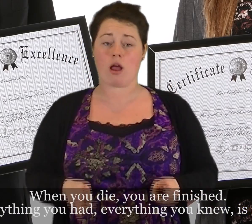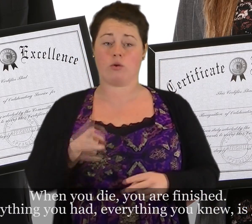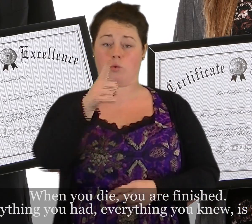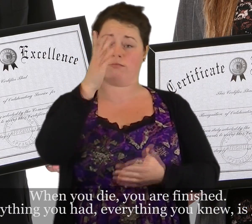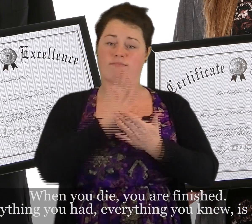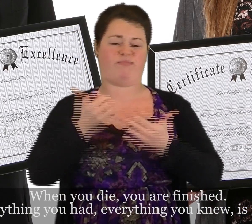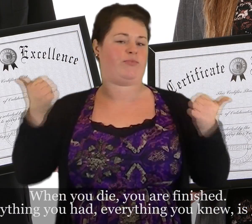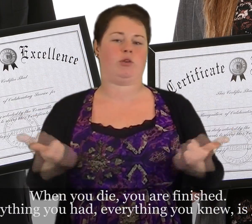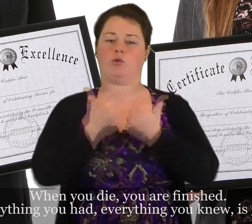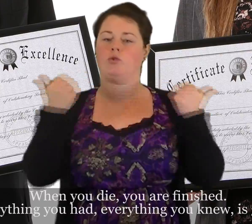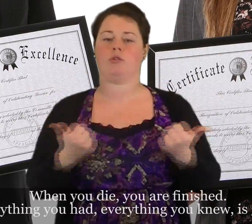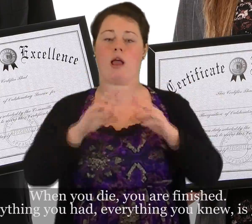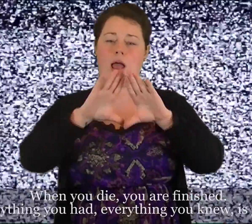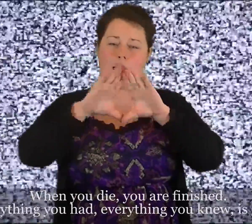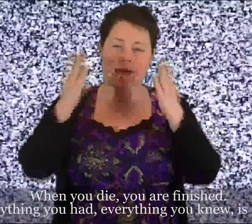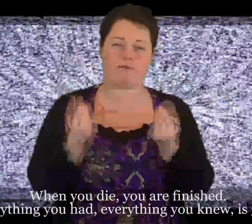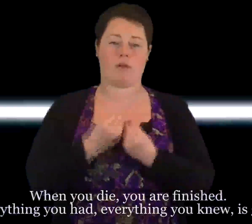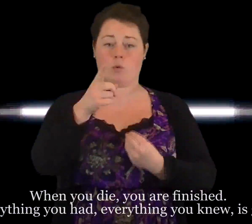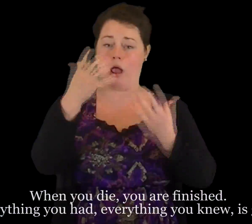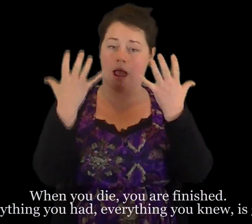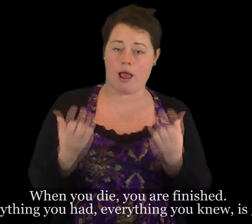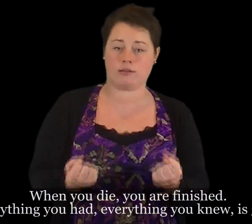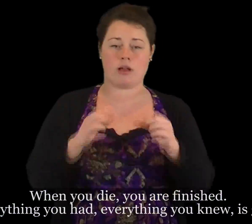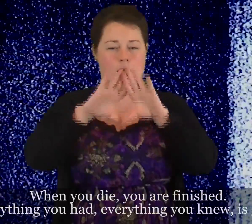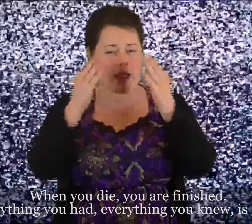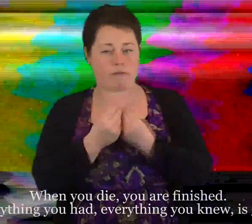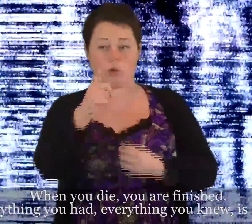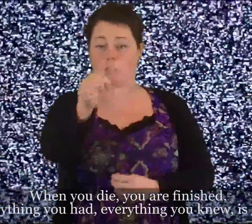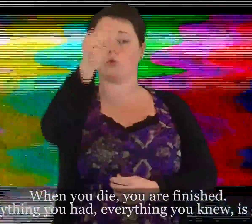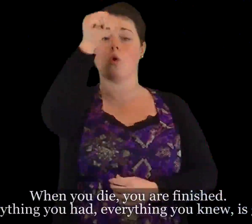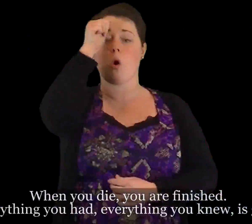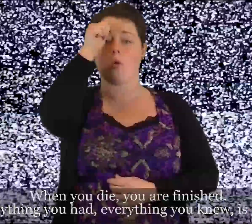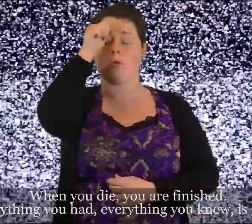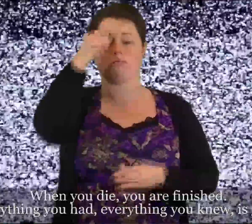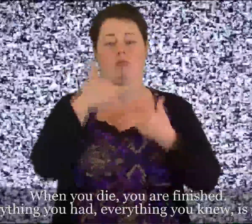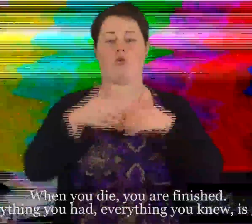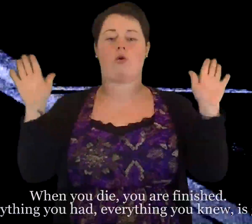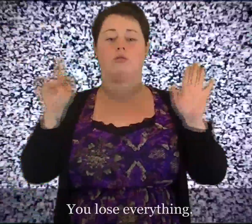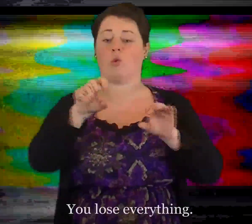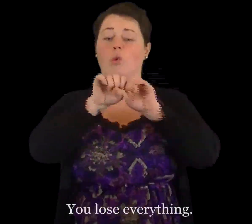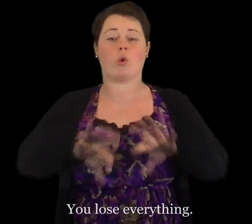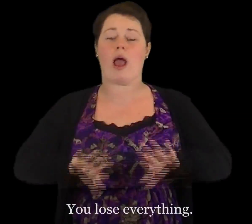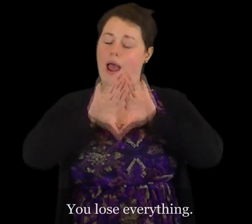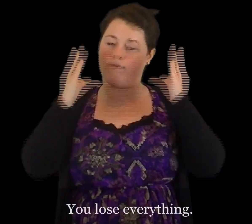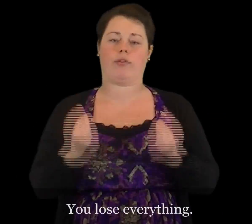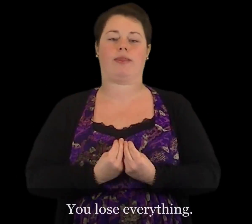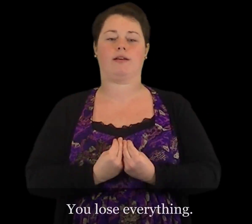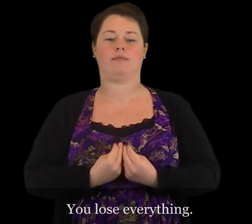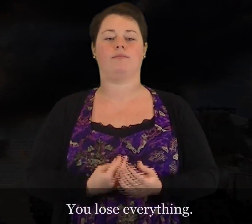you more worthwhile as a person has gone, finished, never to be exercised again. Death